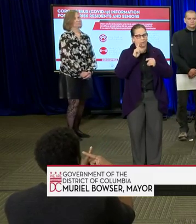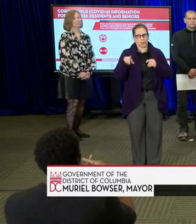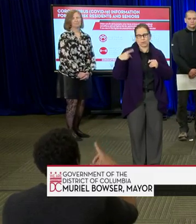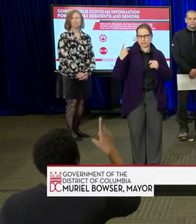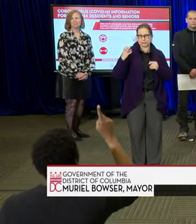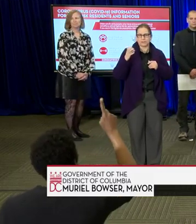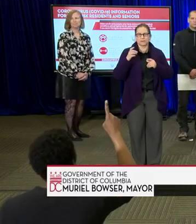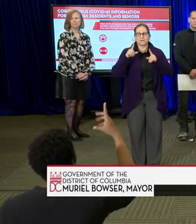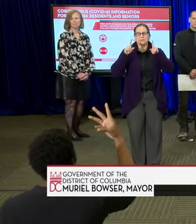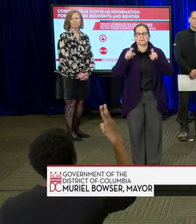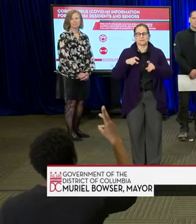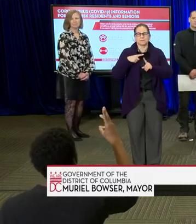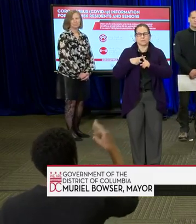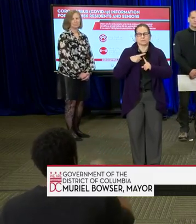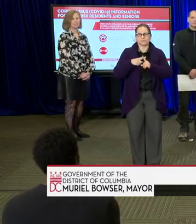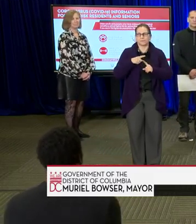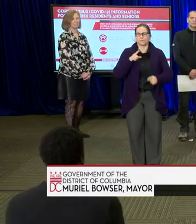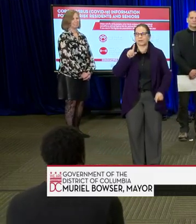116.